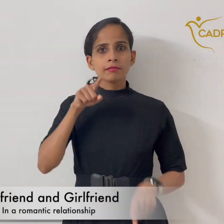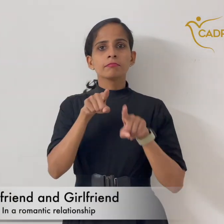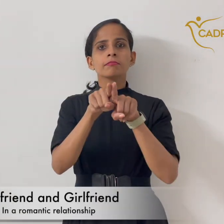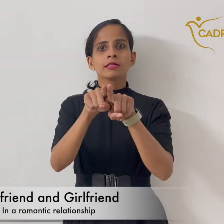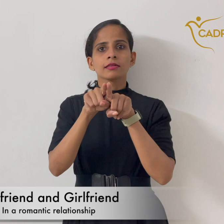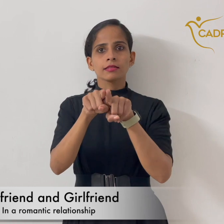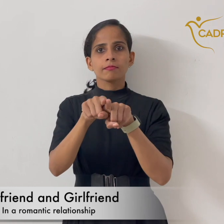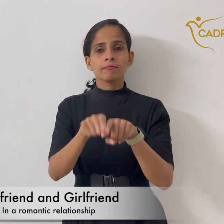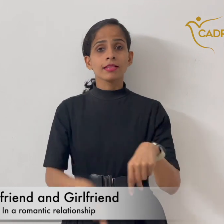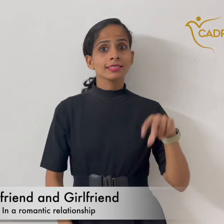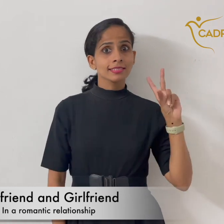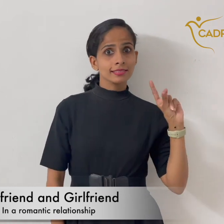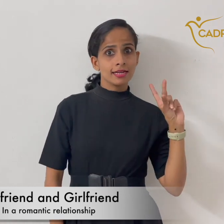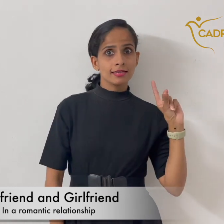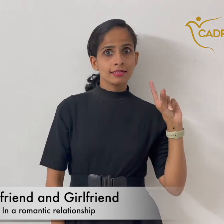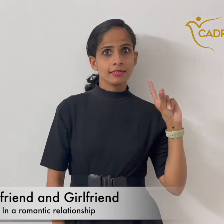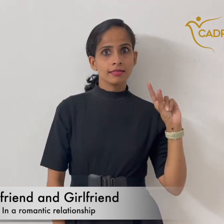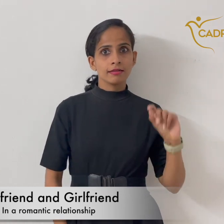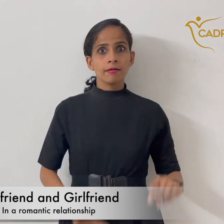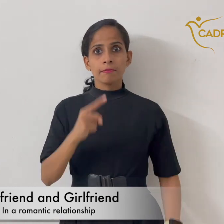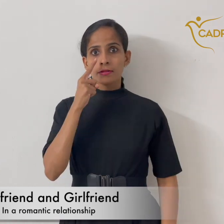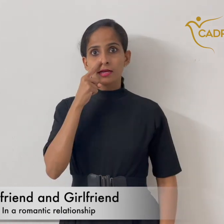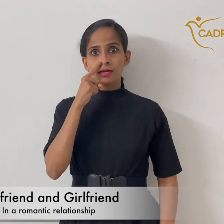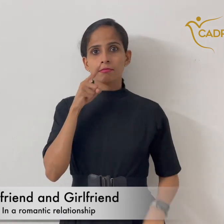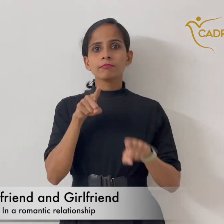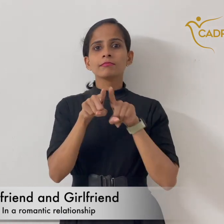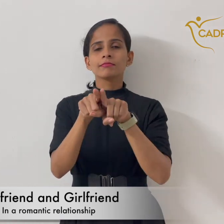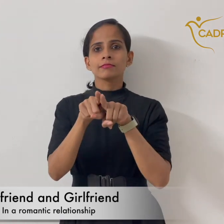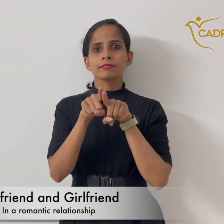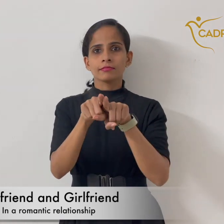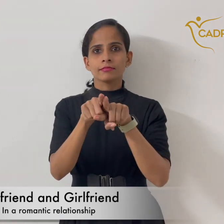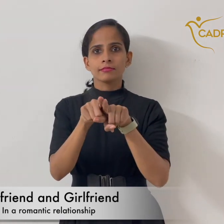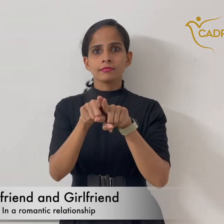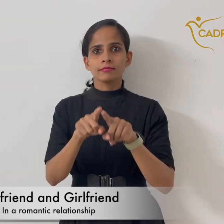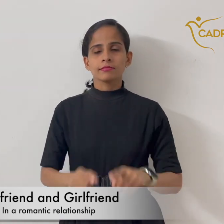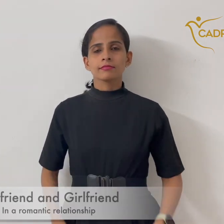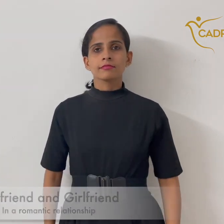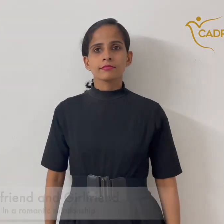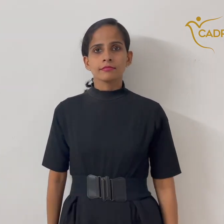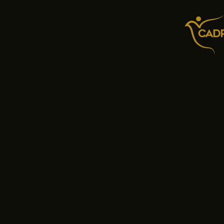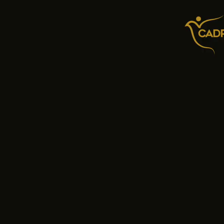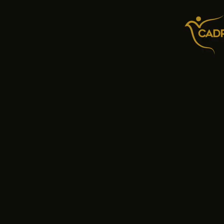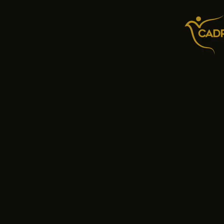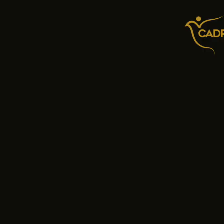Boyfriend, girlfriend in a romantic relationship.